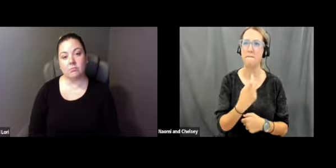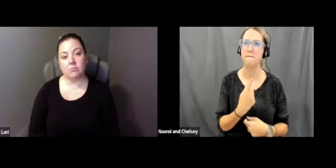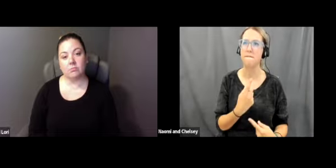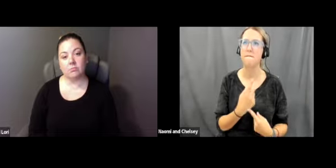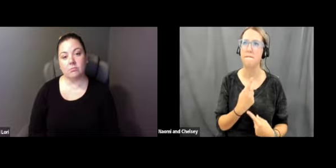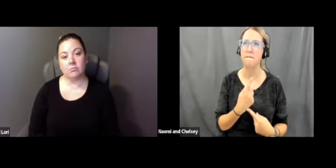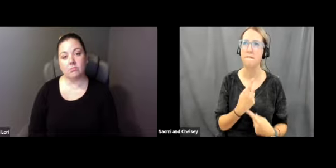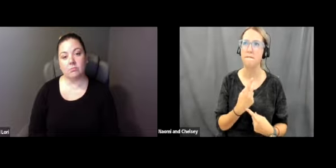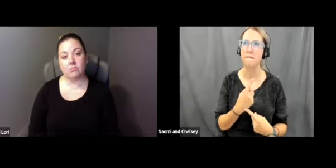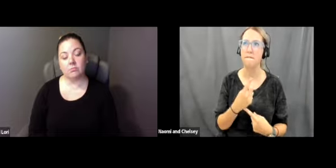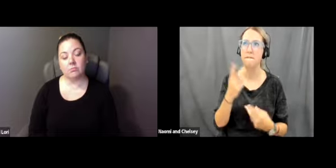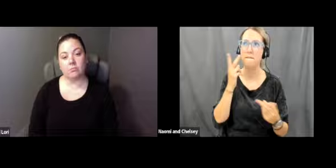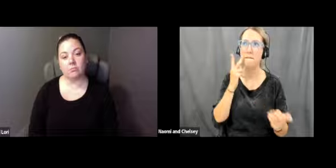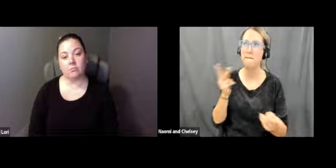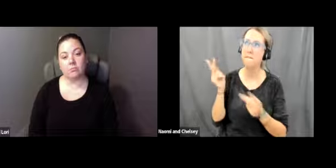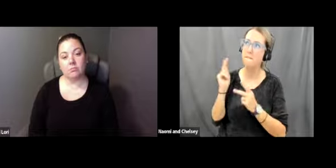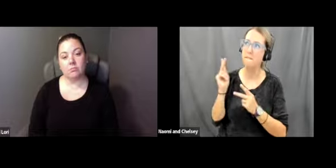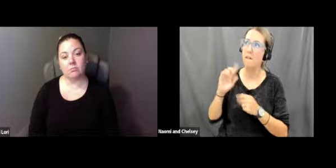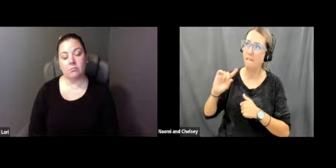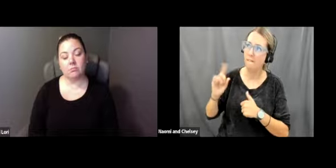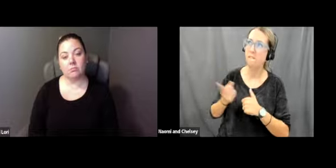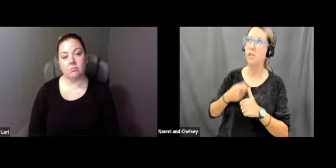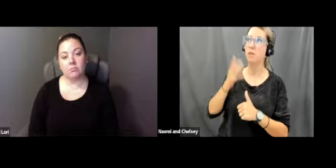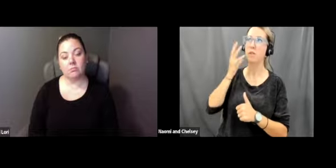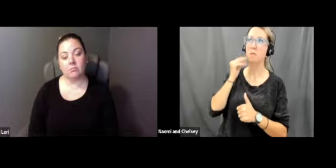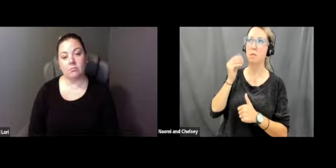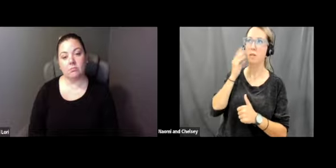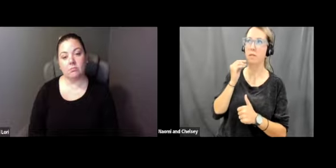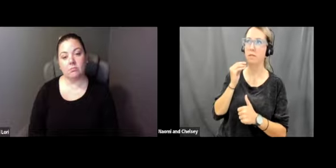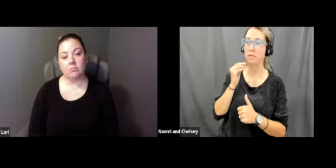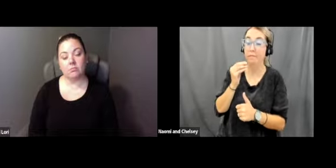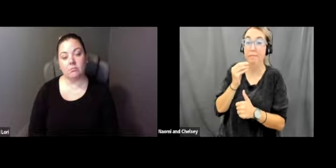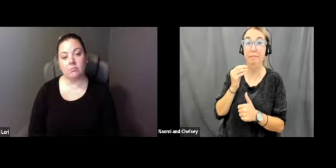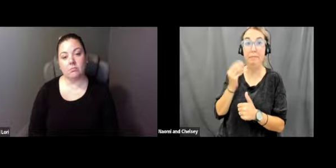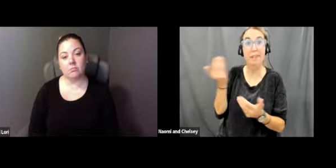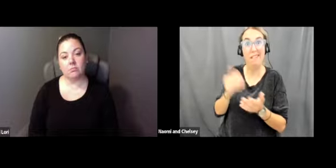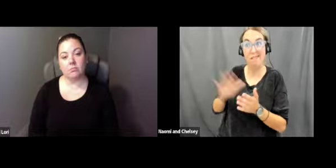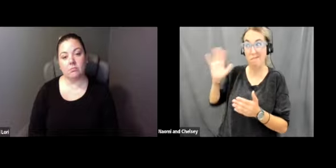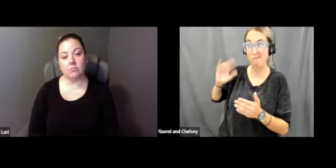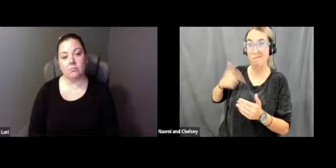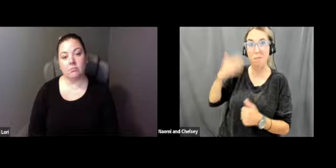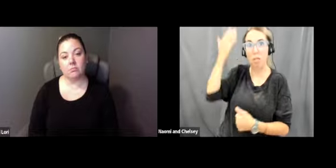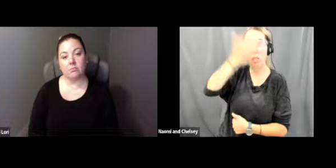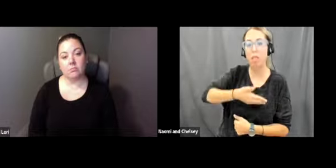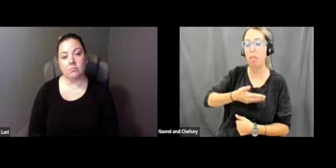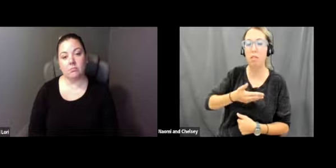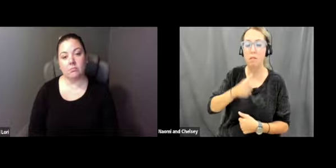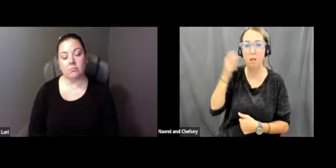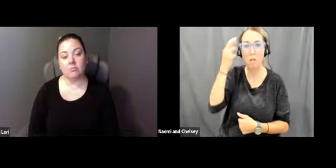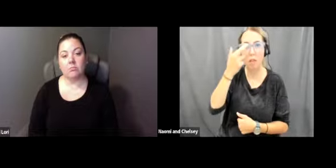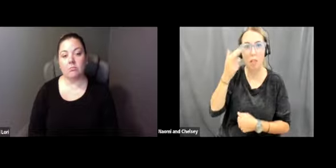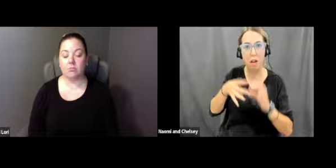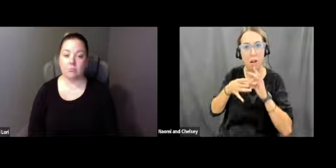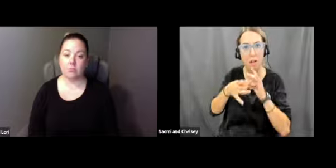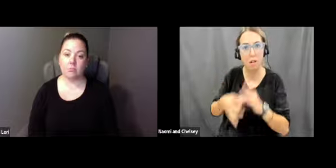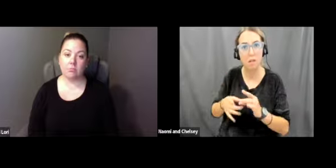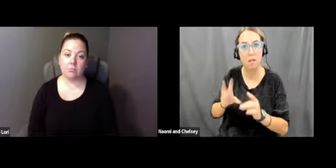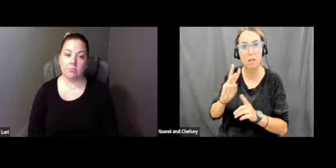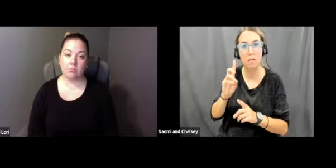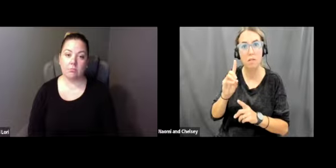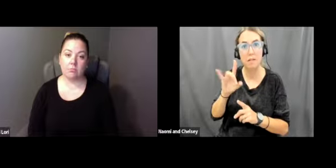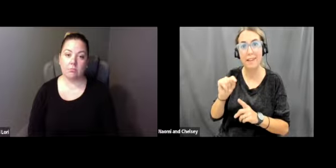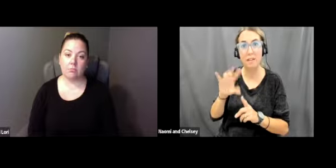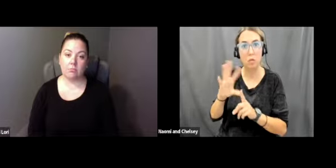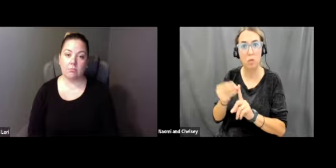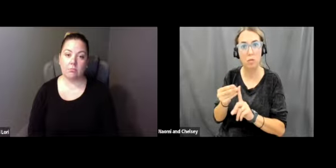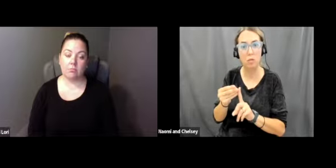culture, again, that I didn't even realize was happening, probably happened when I was 18. And I know that I am very blessed to say